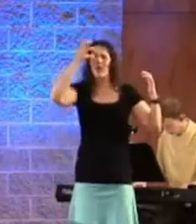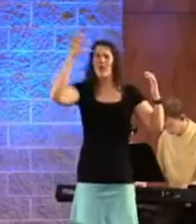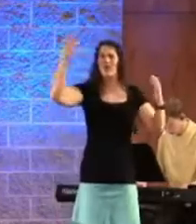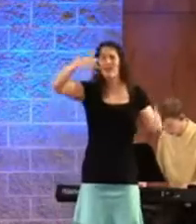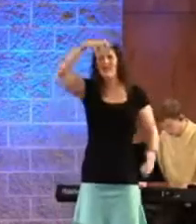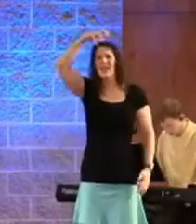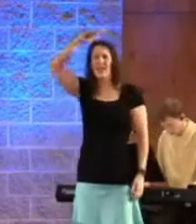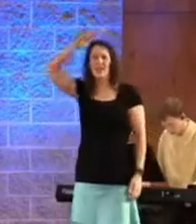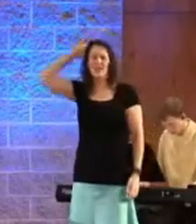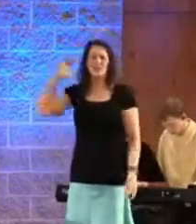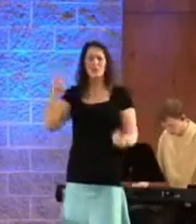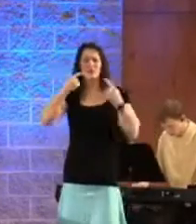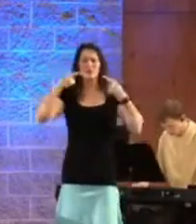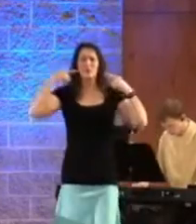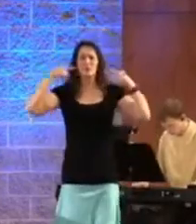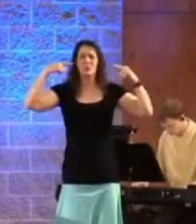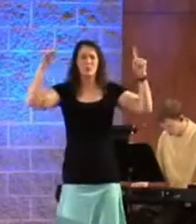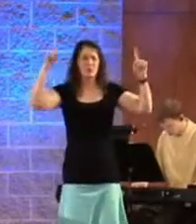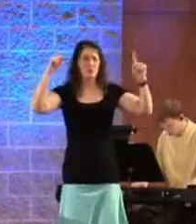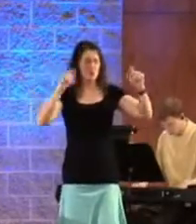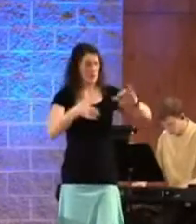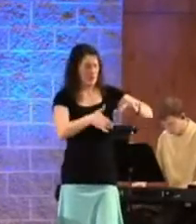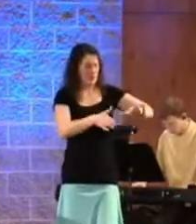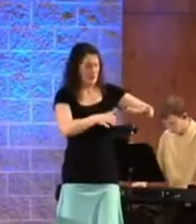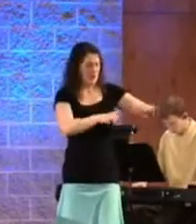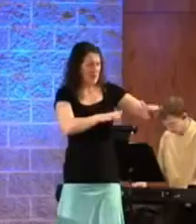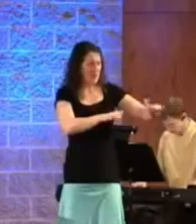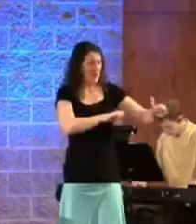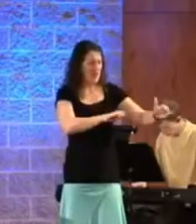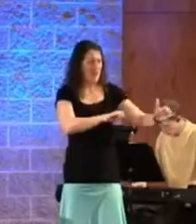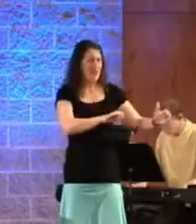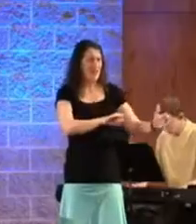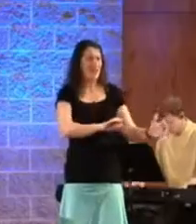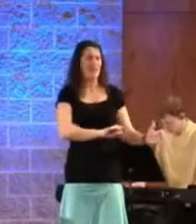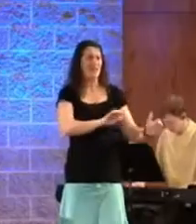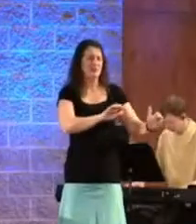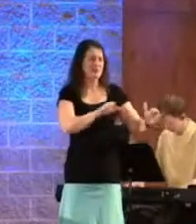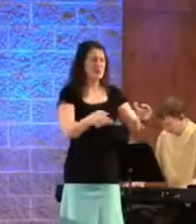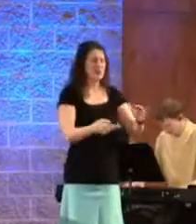declared, the grave has no claim on me.